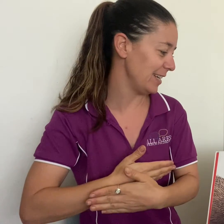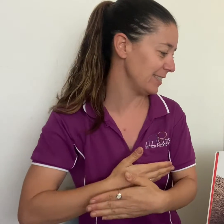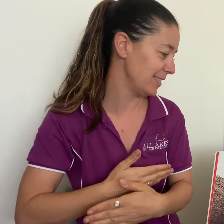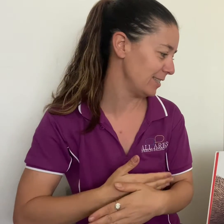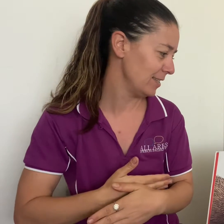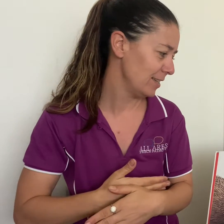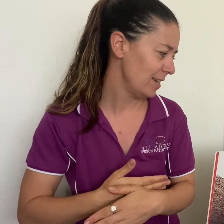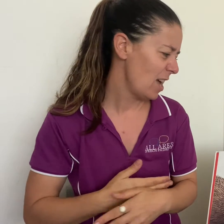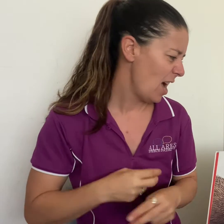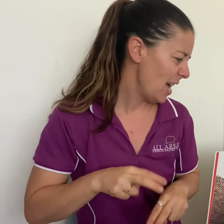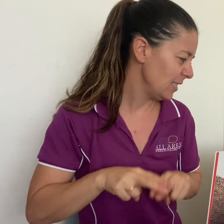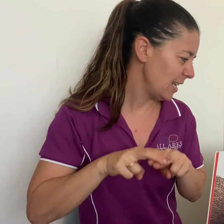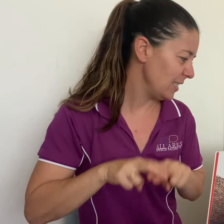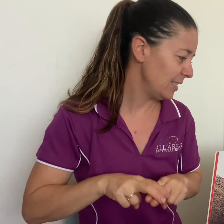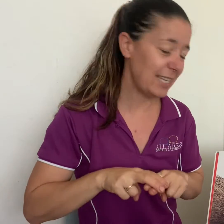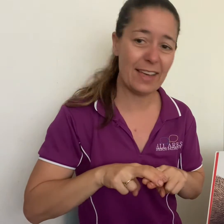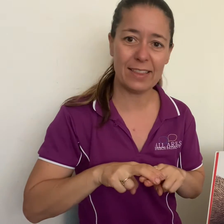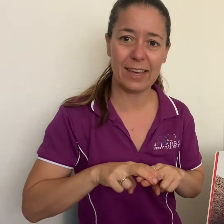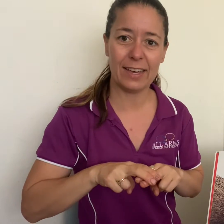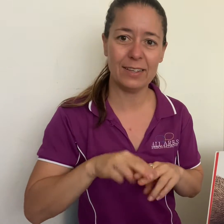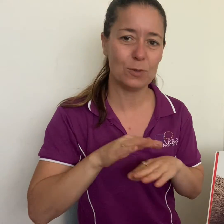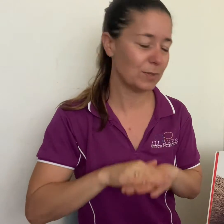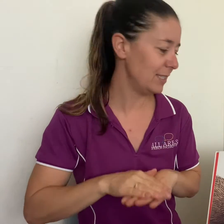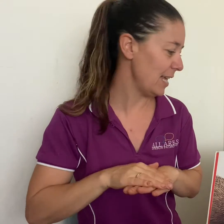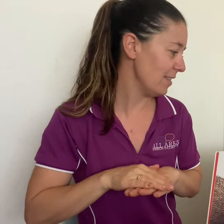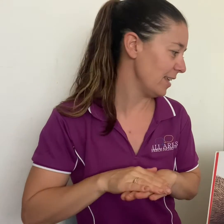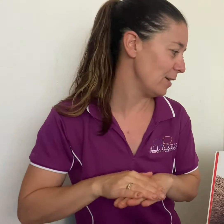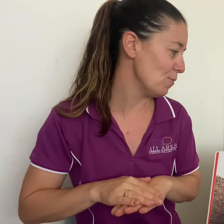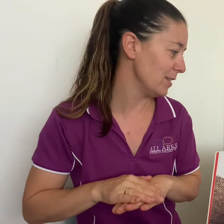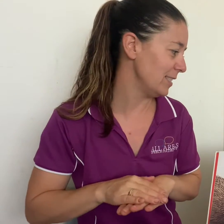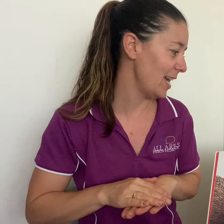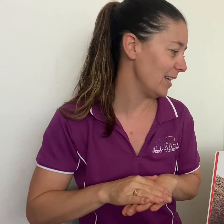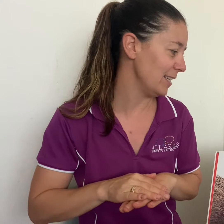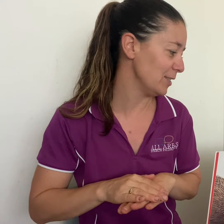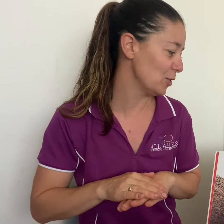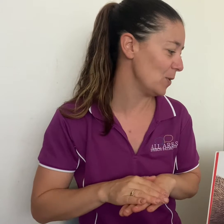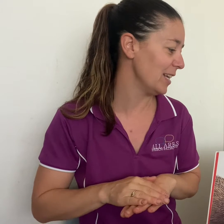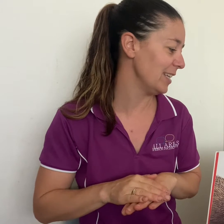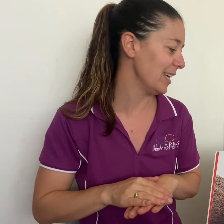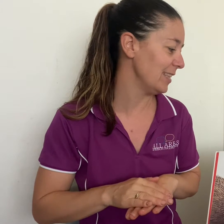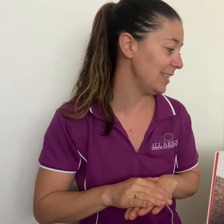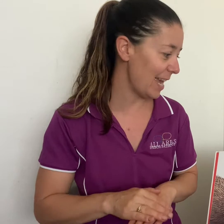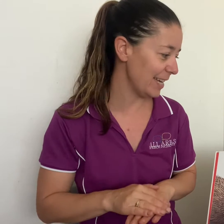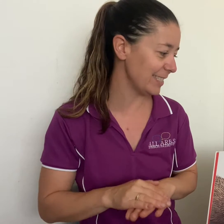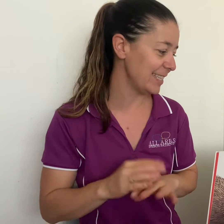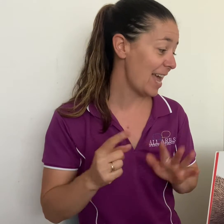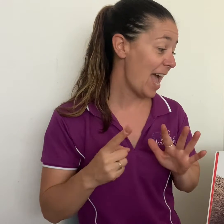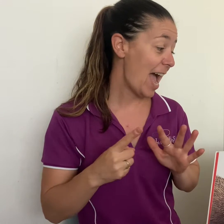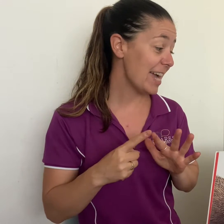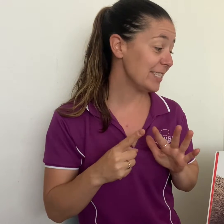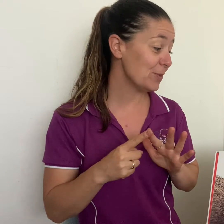night. As they sat there one day entwining their legs,